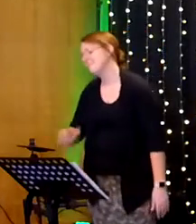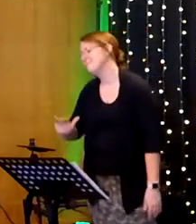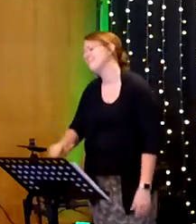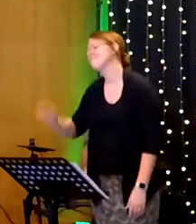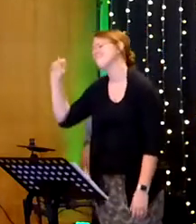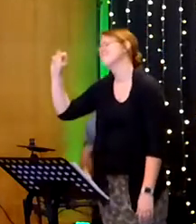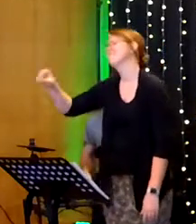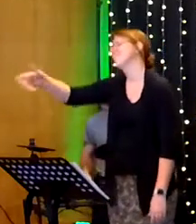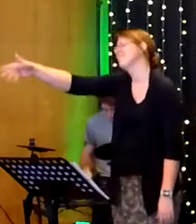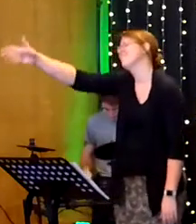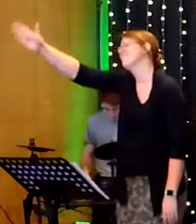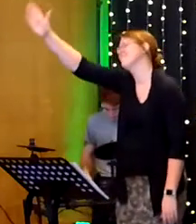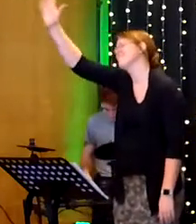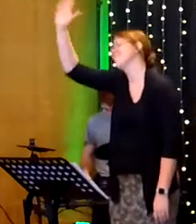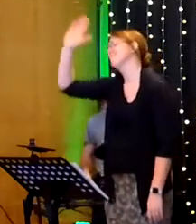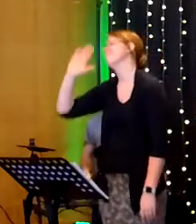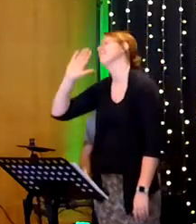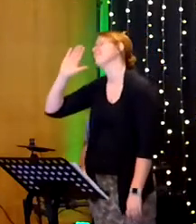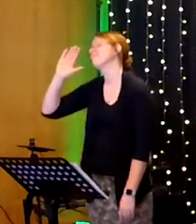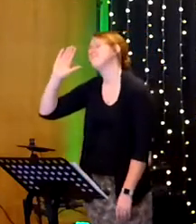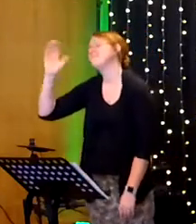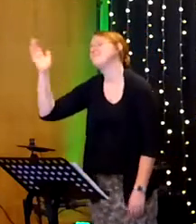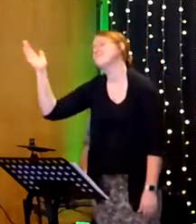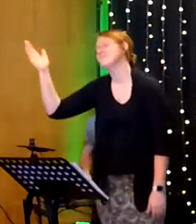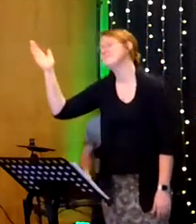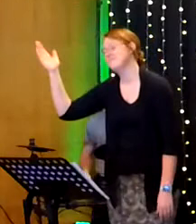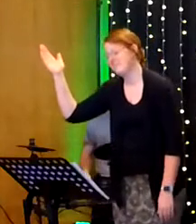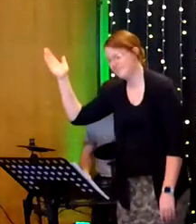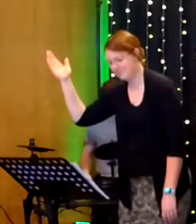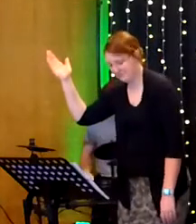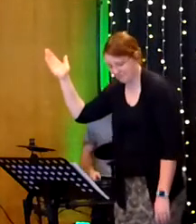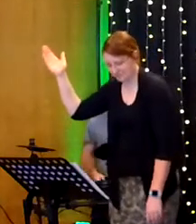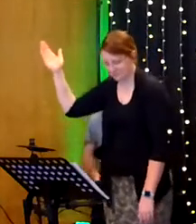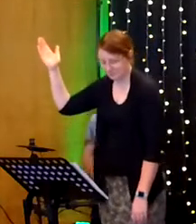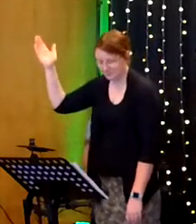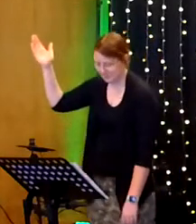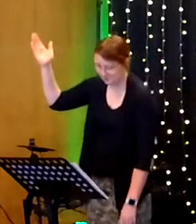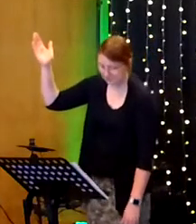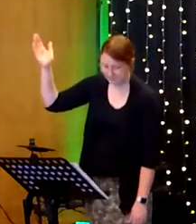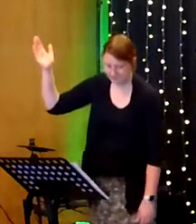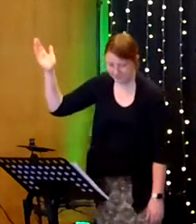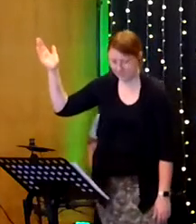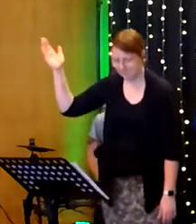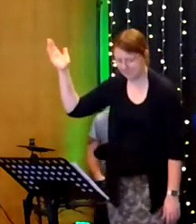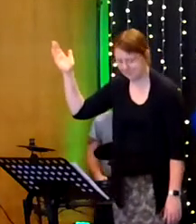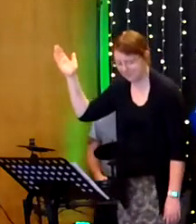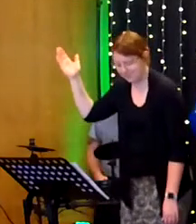I am a child of God.